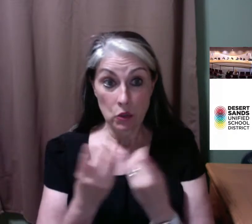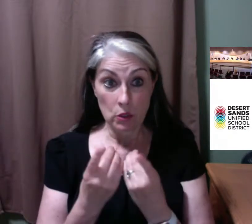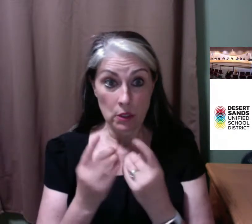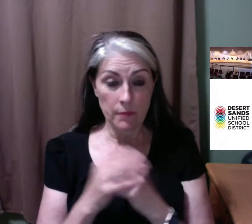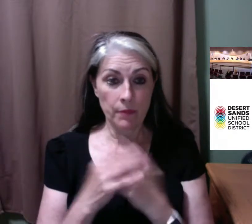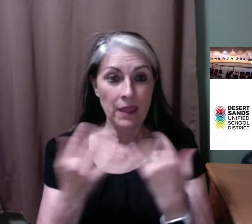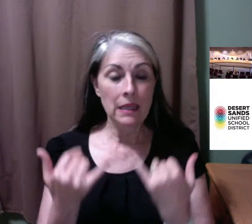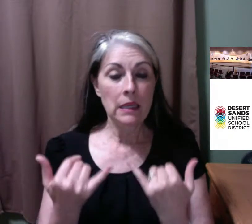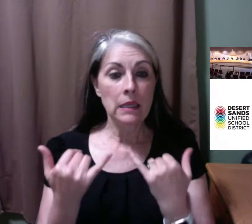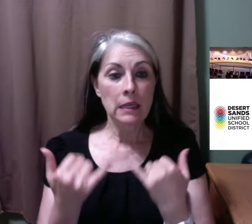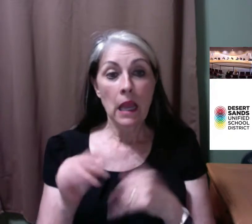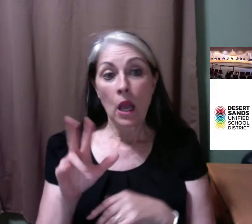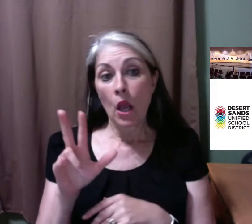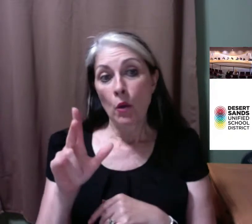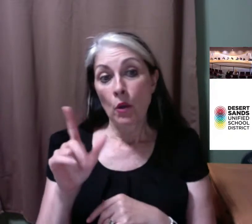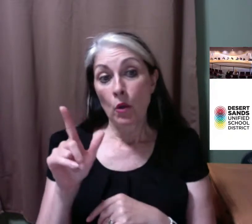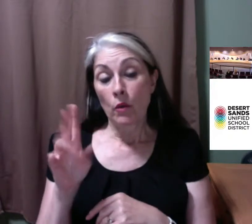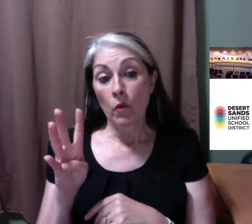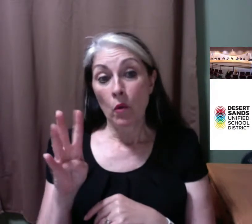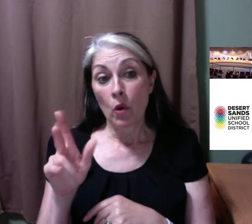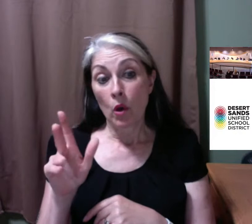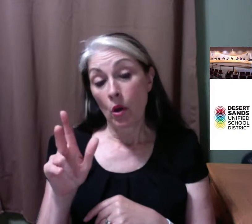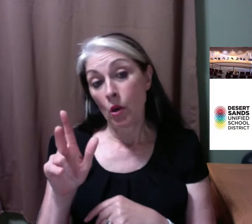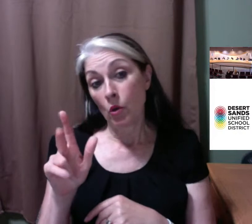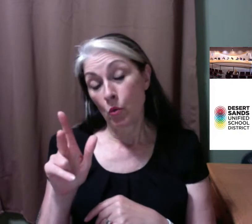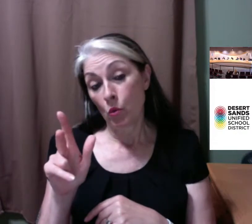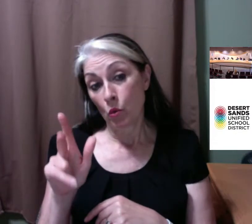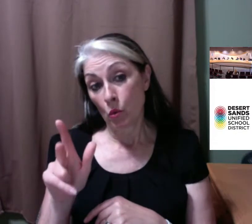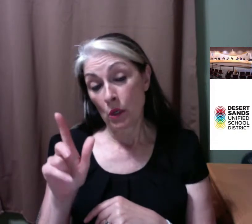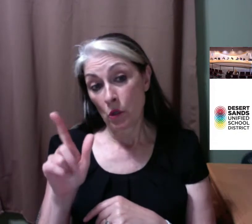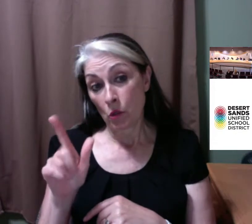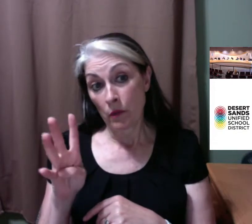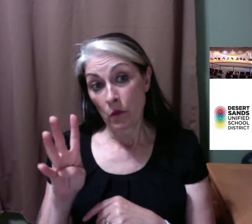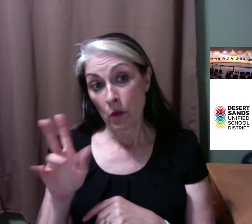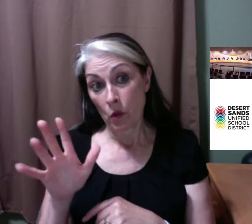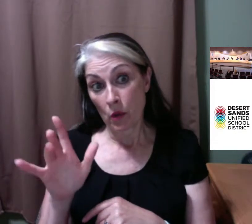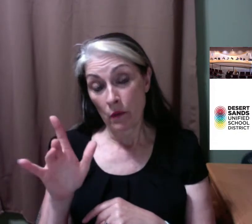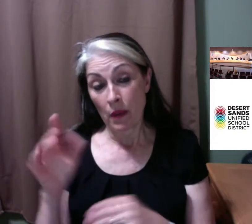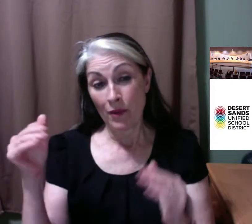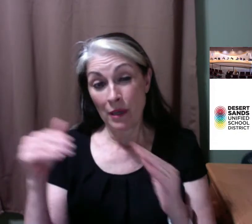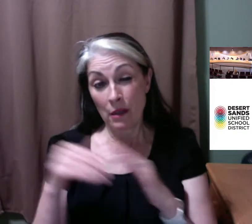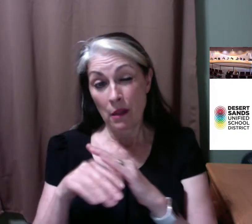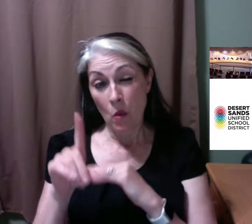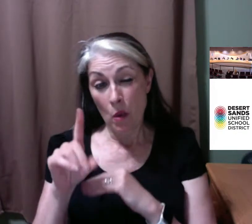Now, for the 23-24 and 24-25 year, we're declining around